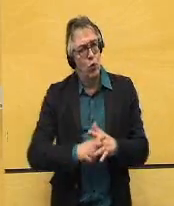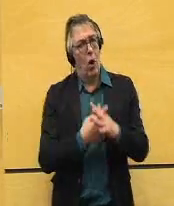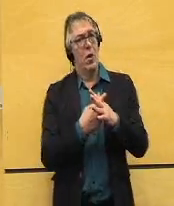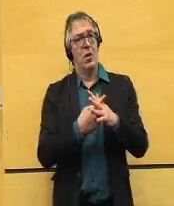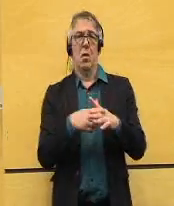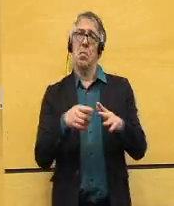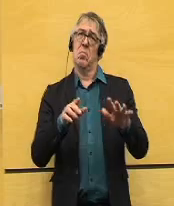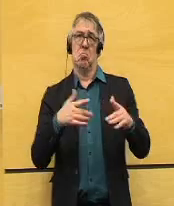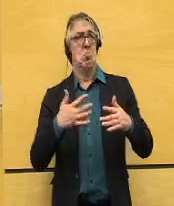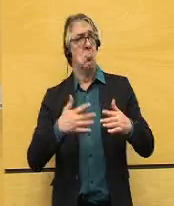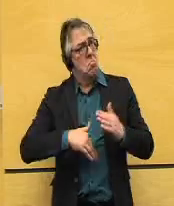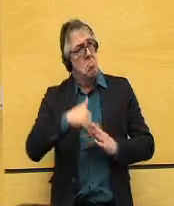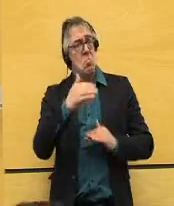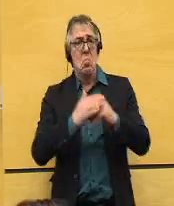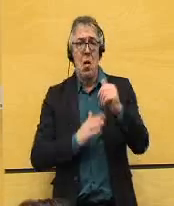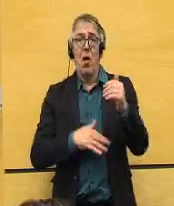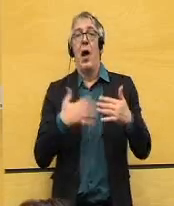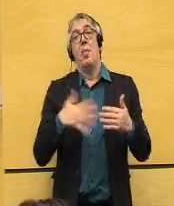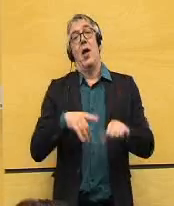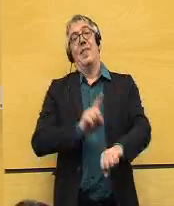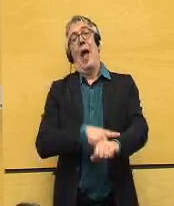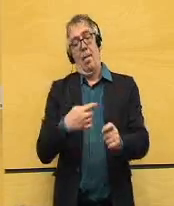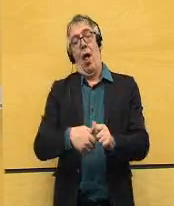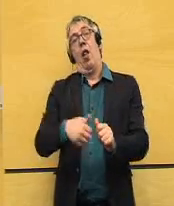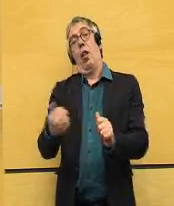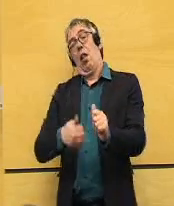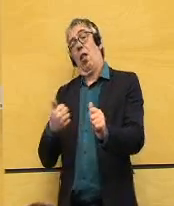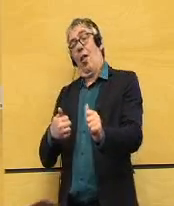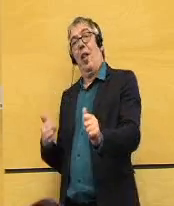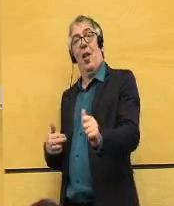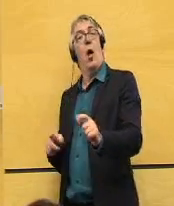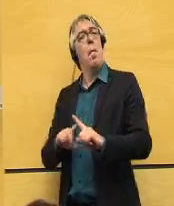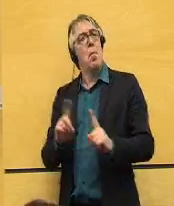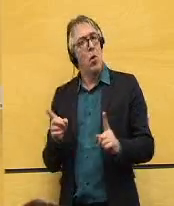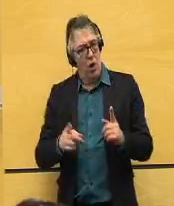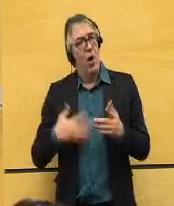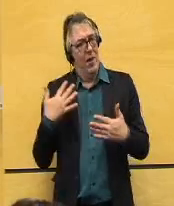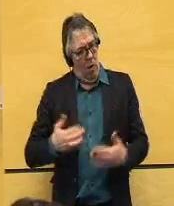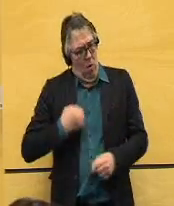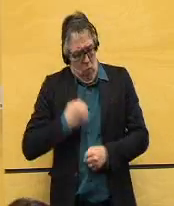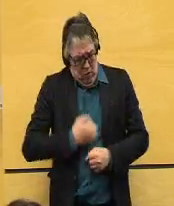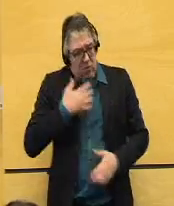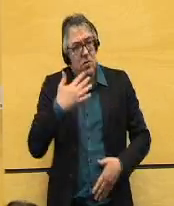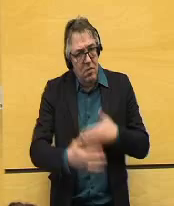to 40% behind schedule, but construction work is in good progress to install the